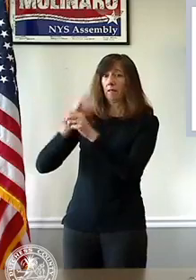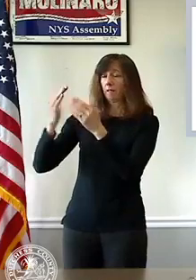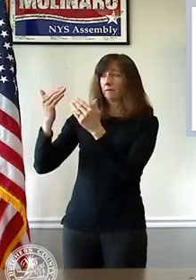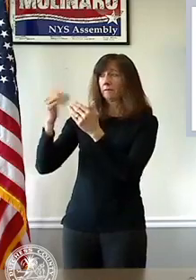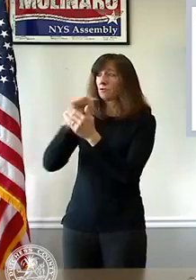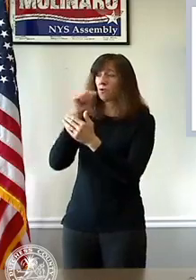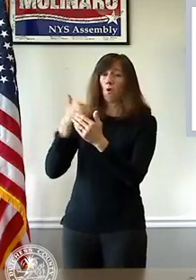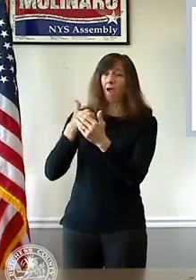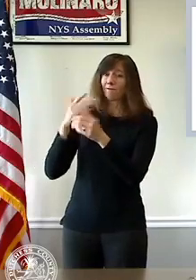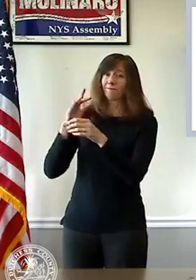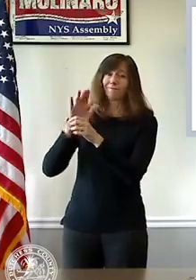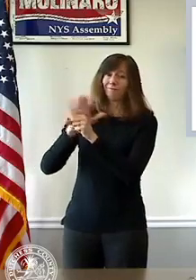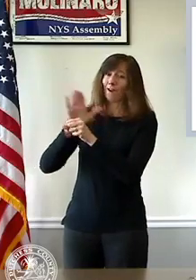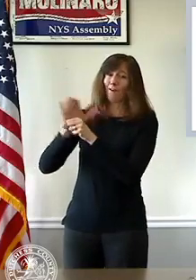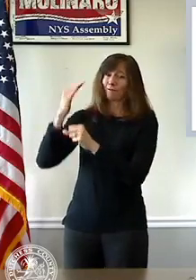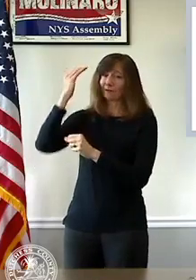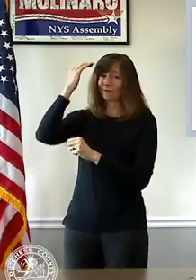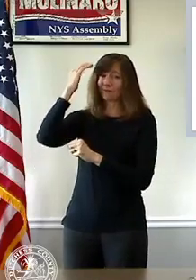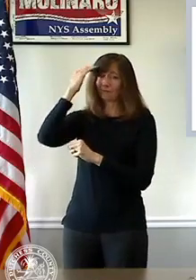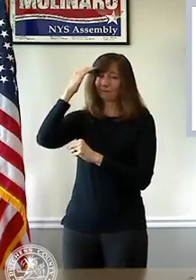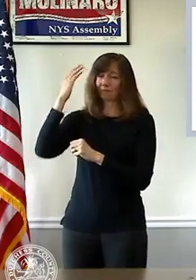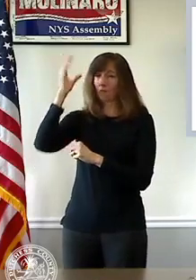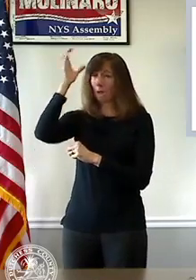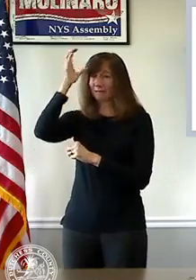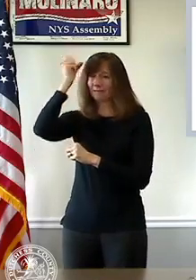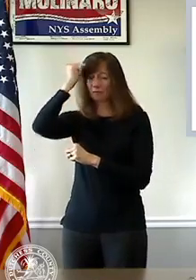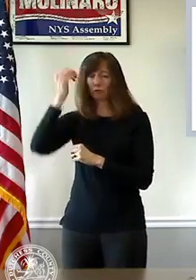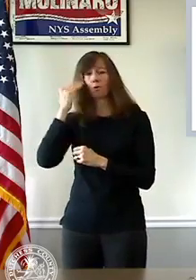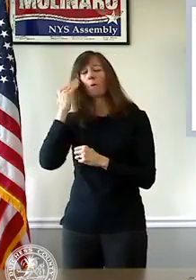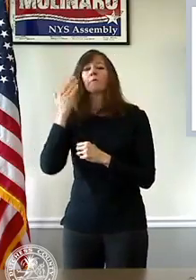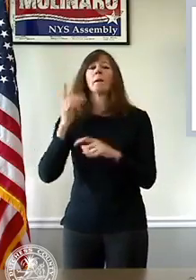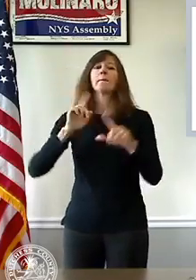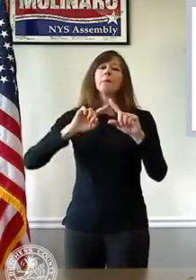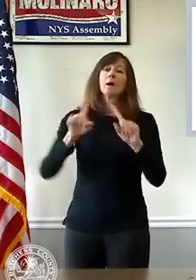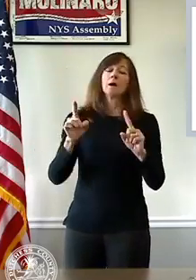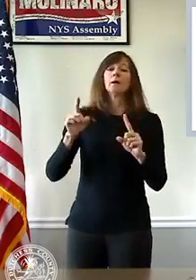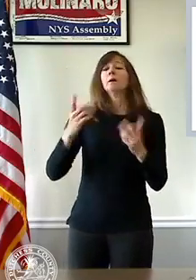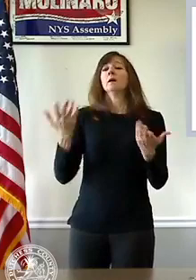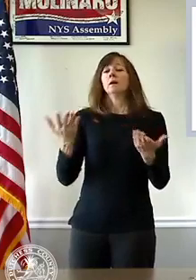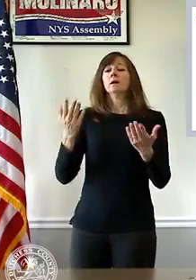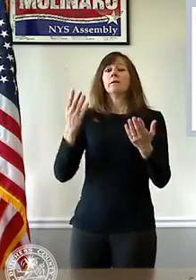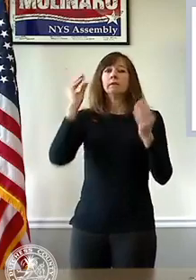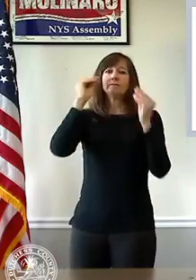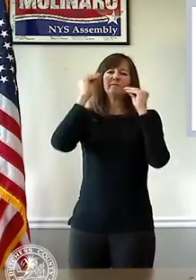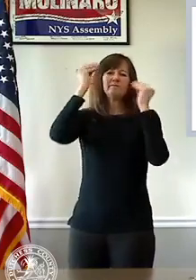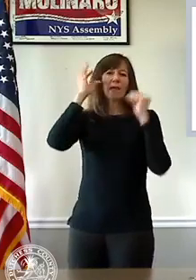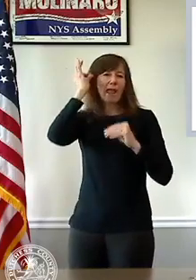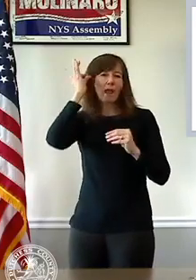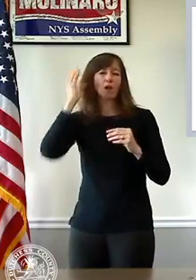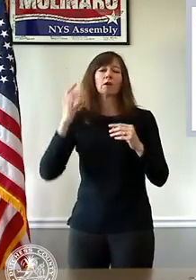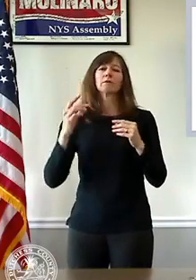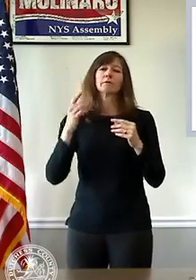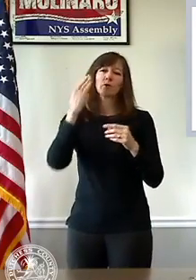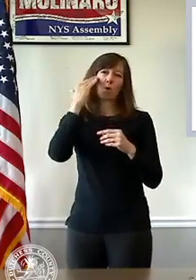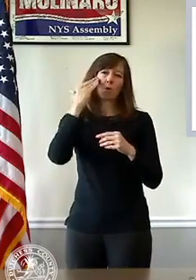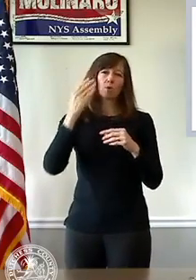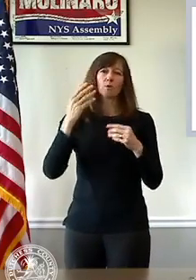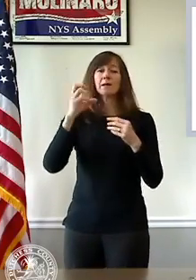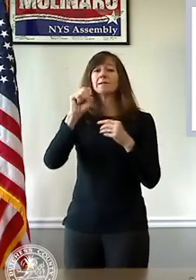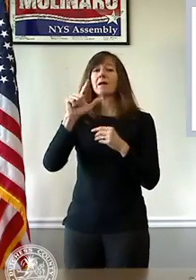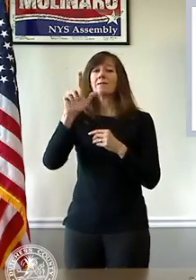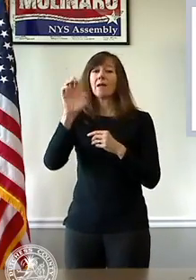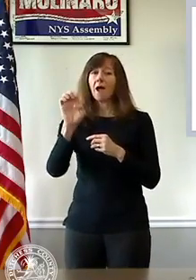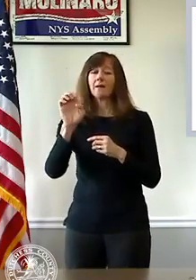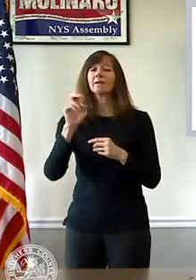haircuts, coloring, and styling. It does not include nails, facials. I'm not going to say the rest. Some of this is just...